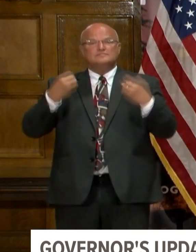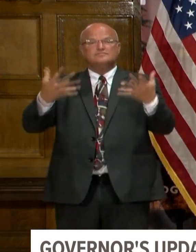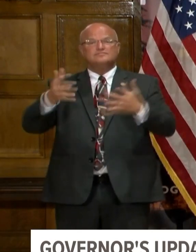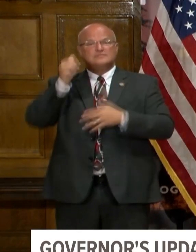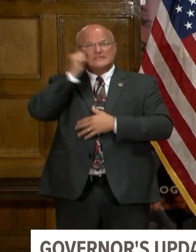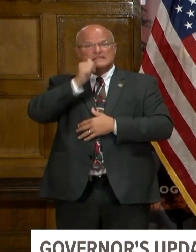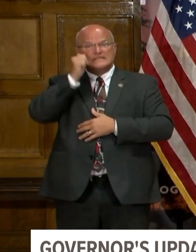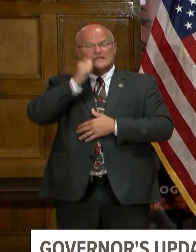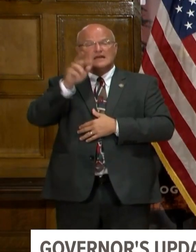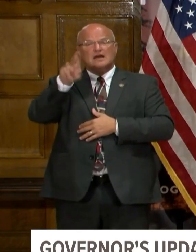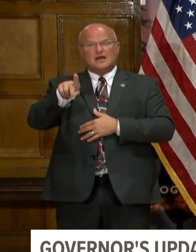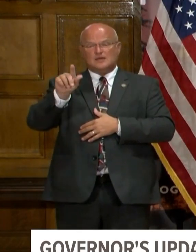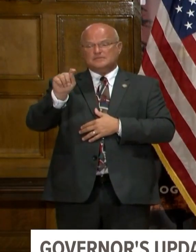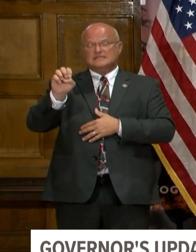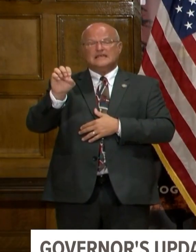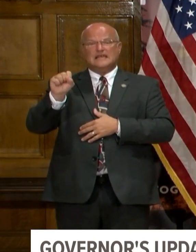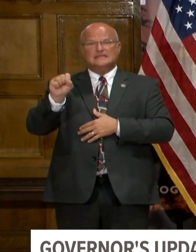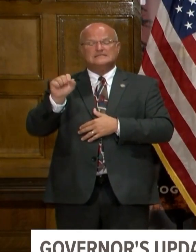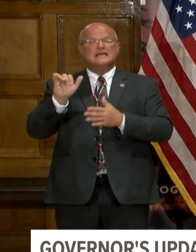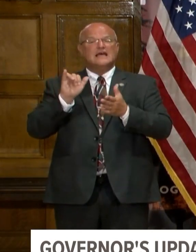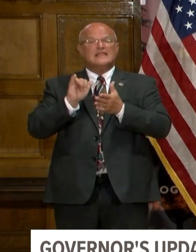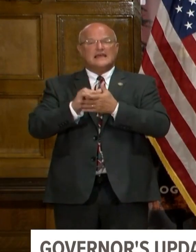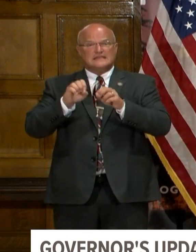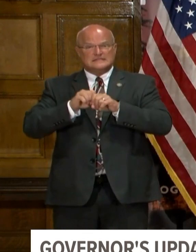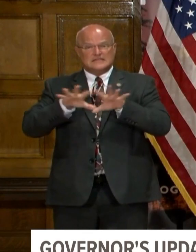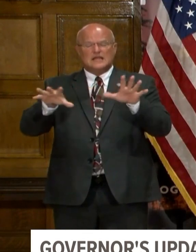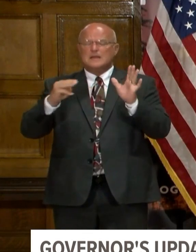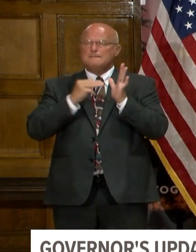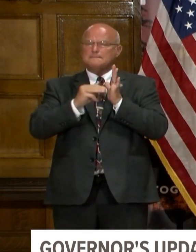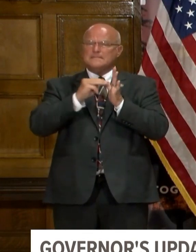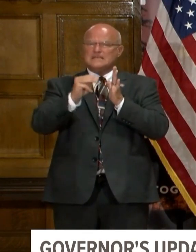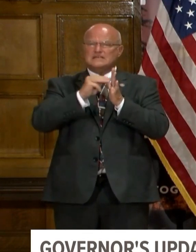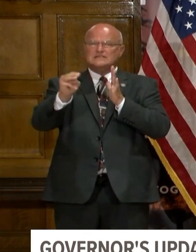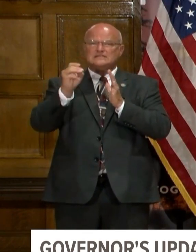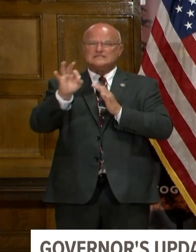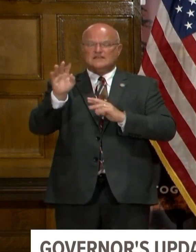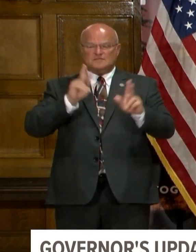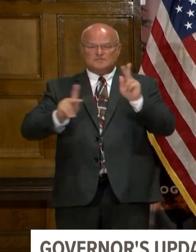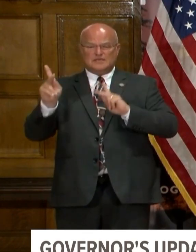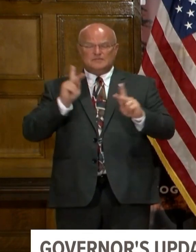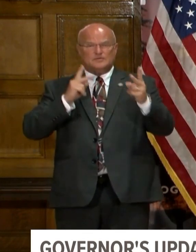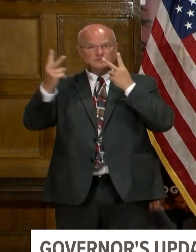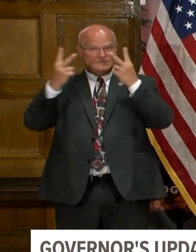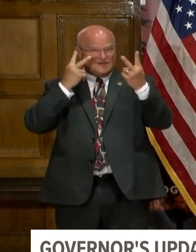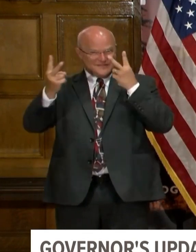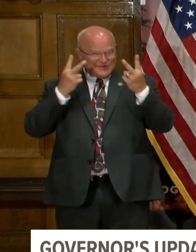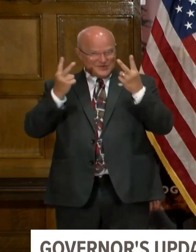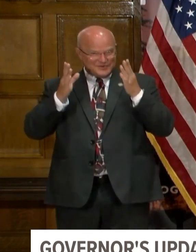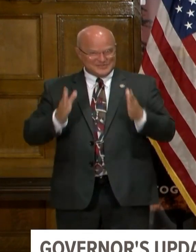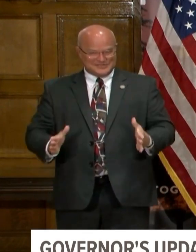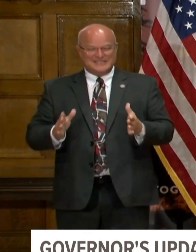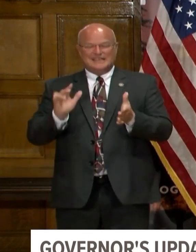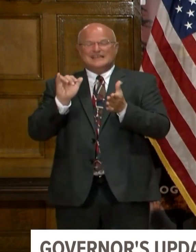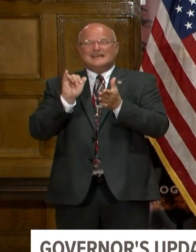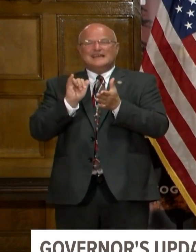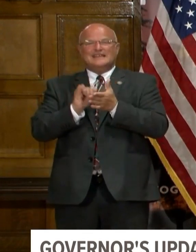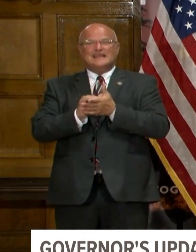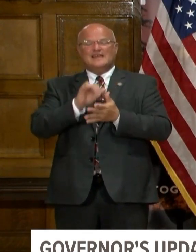our daily updates, that has gone to millions and millions of Arkansas viewers that